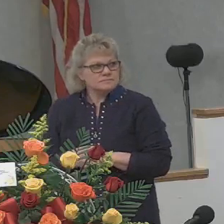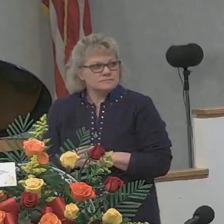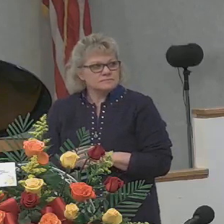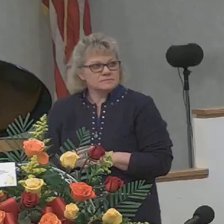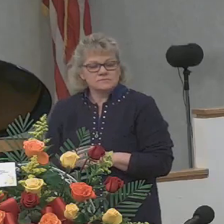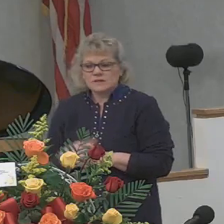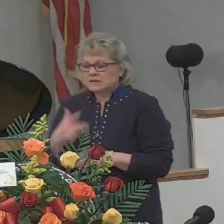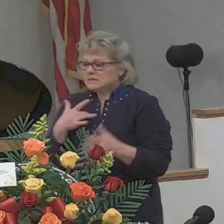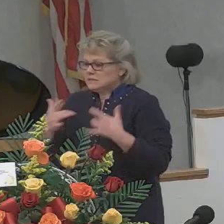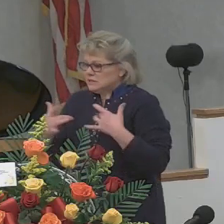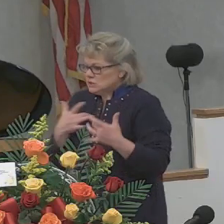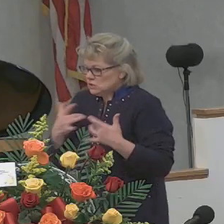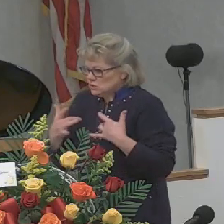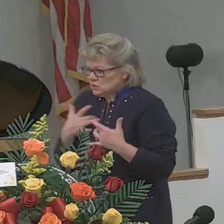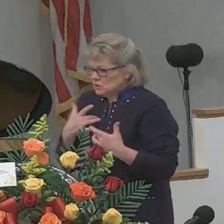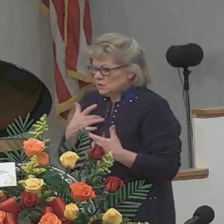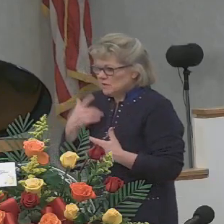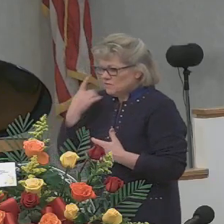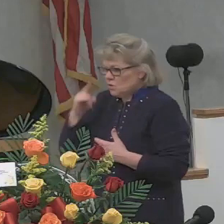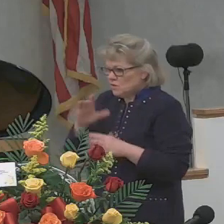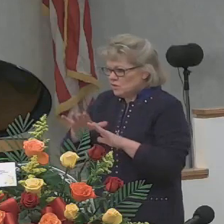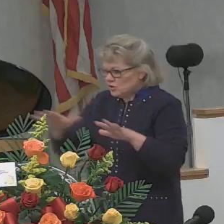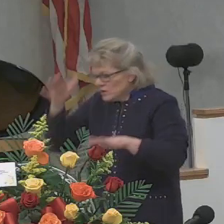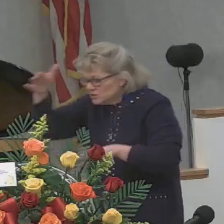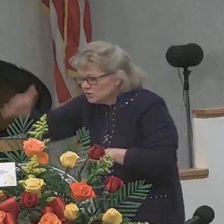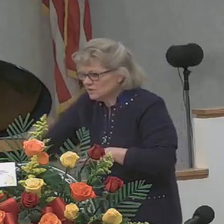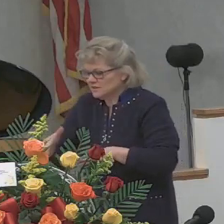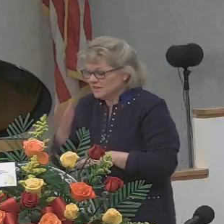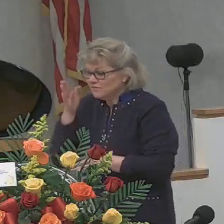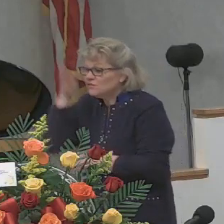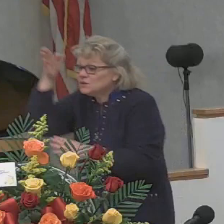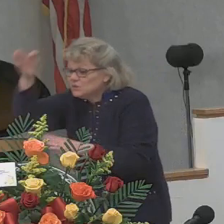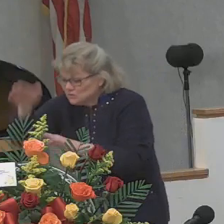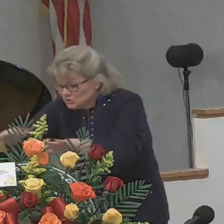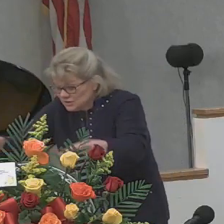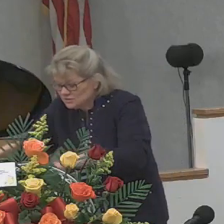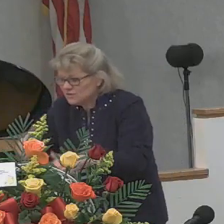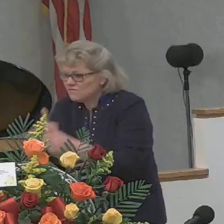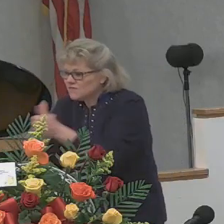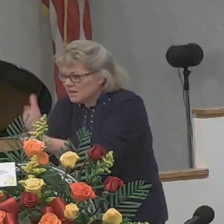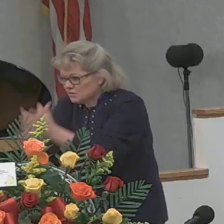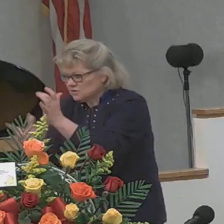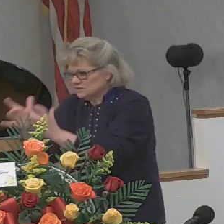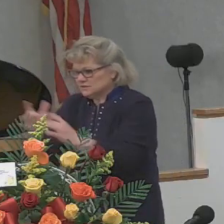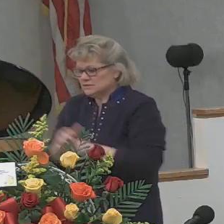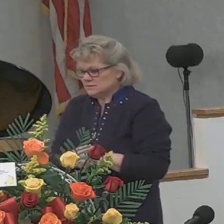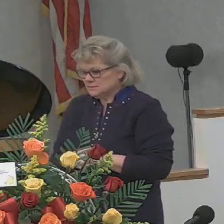and how concerned he was for his grandkids and his great-grandkids to follow Jesus.